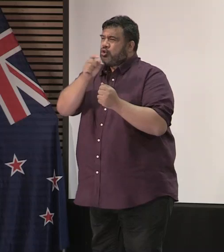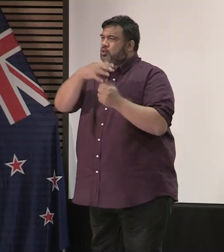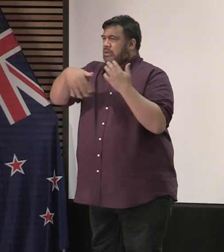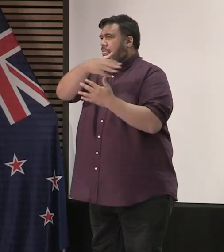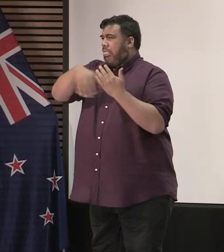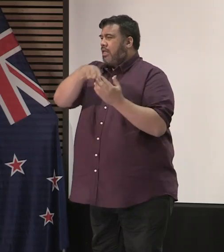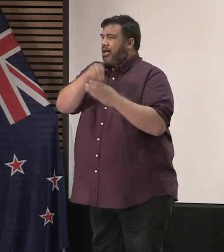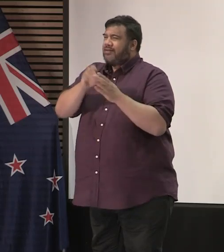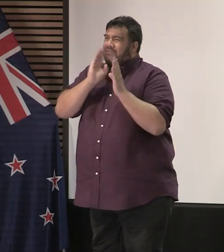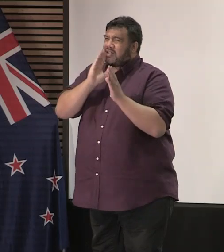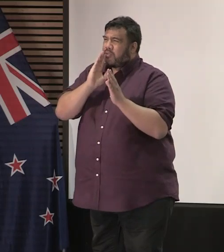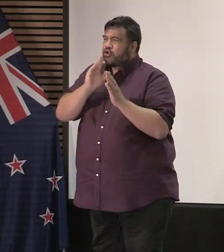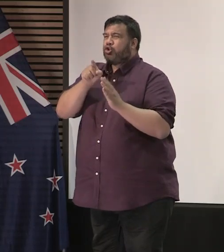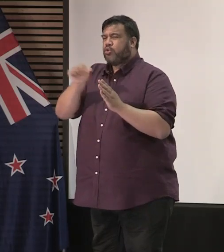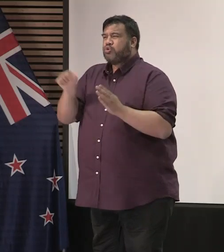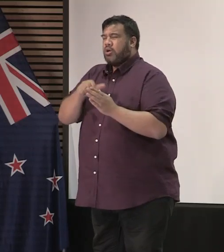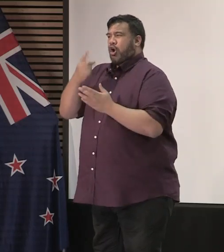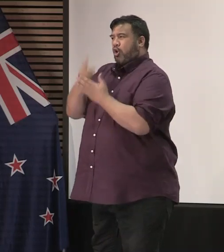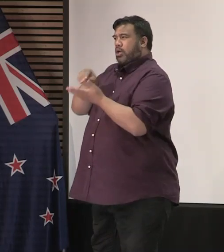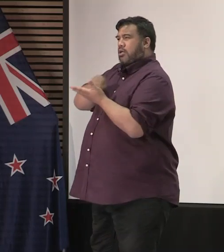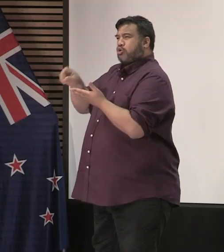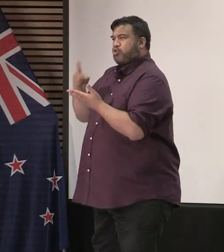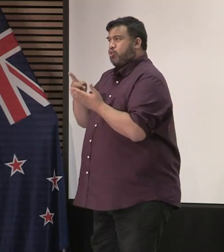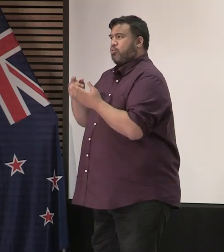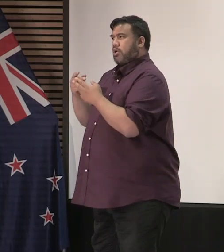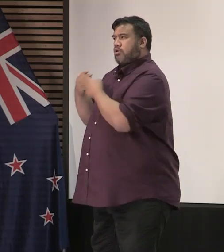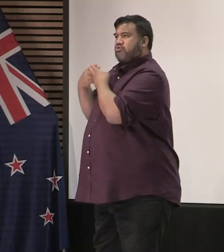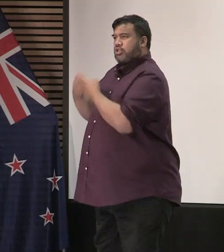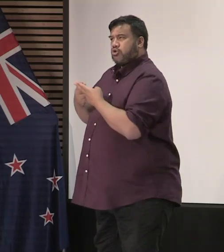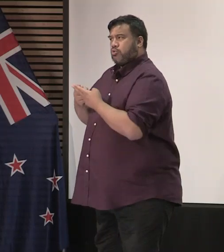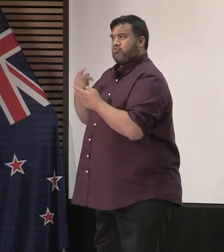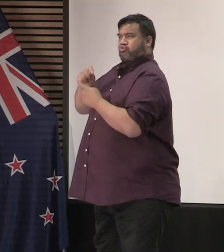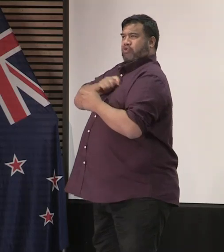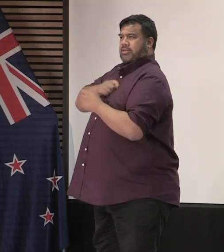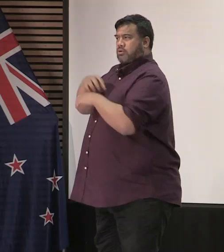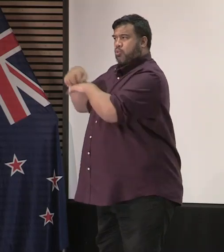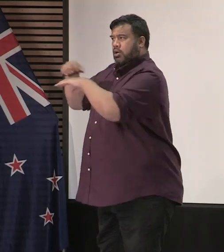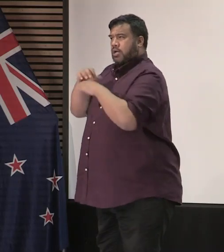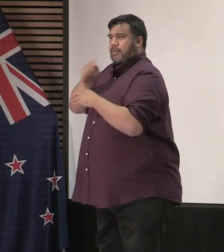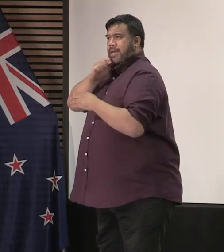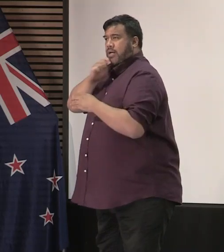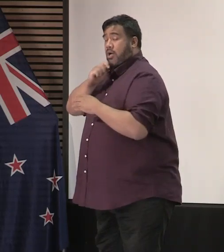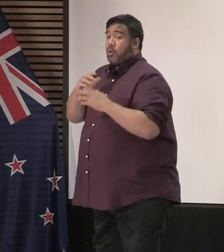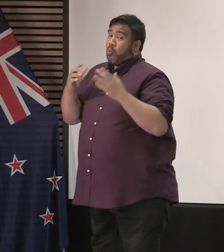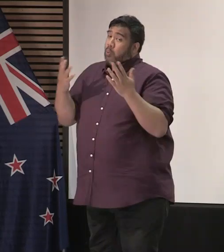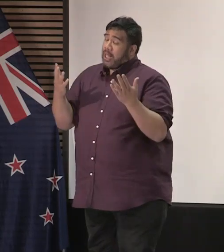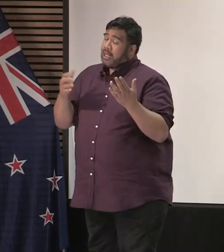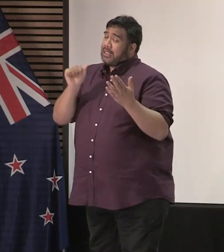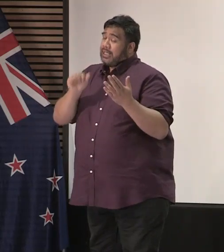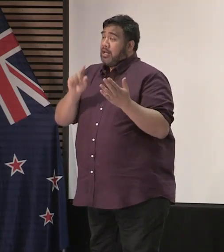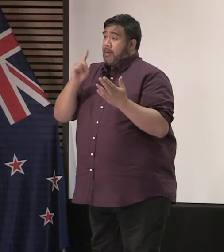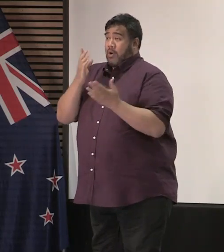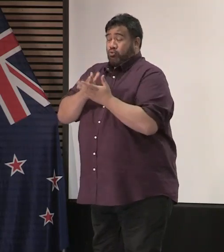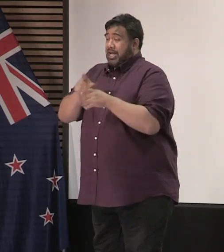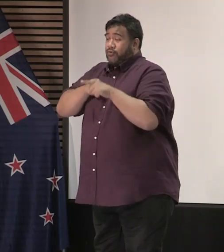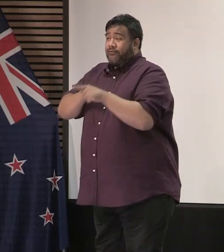are trusted sources of information on those platforms. Whether we like it or not, it's where the public are, and we need to make sure that we